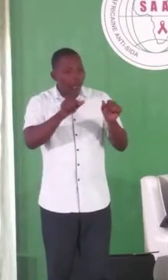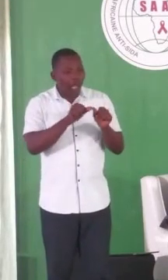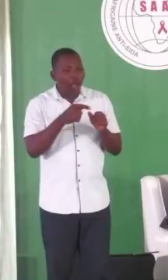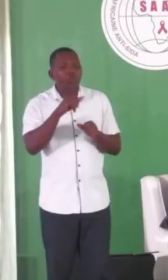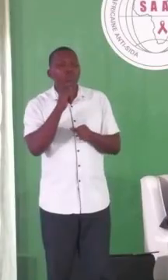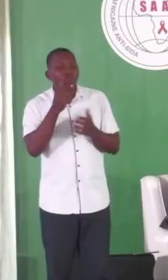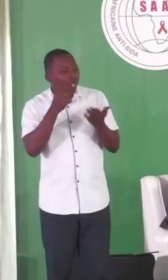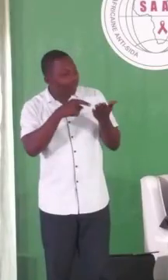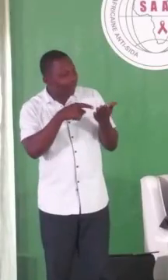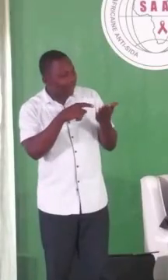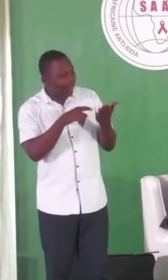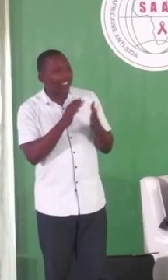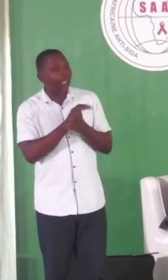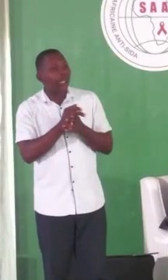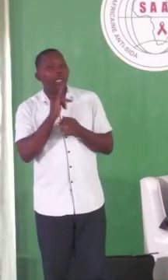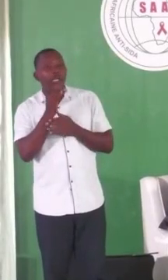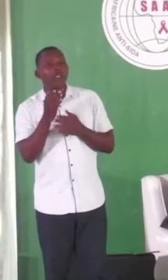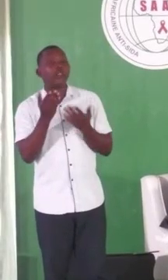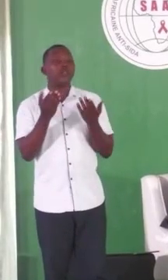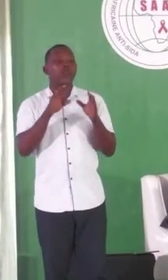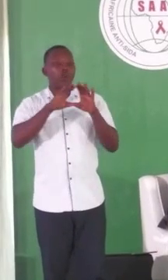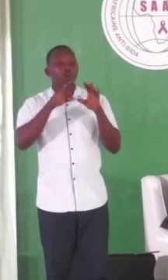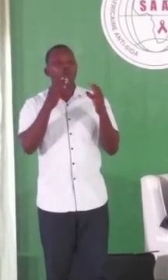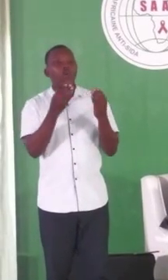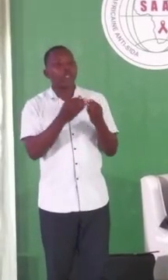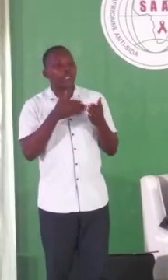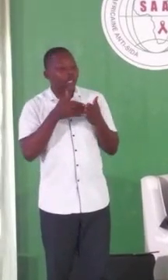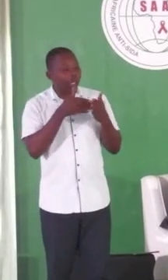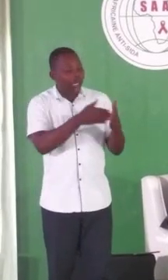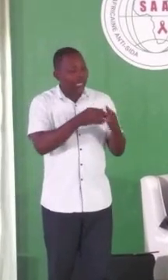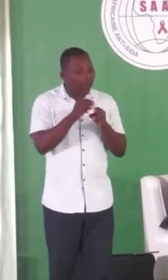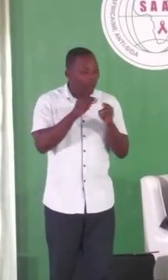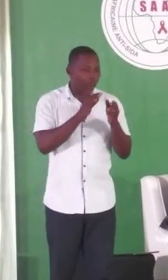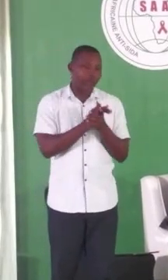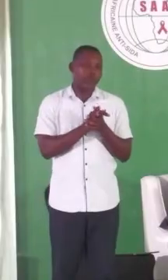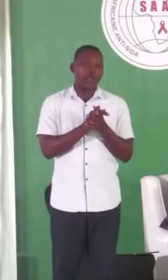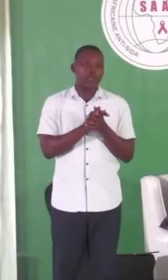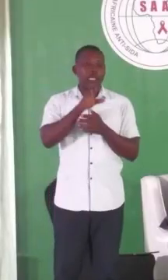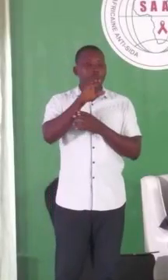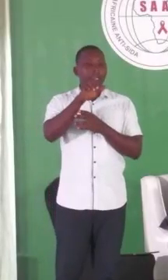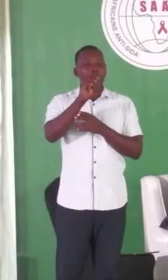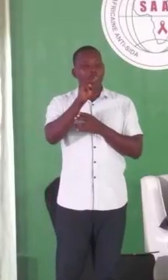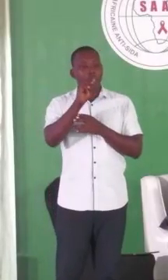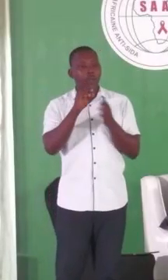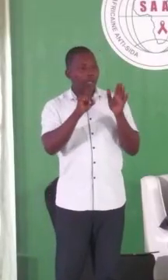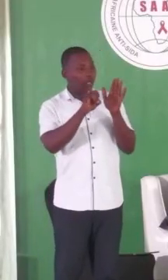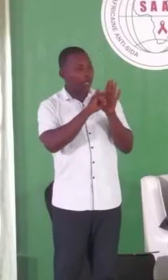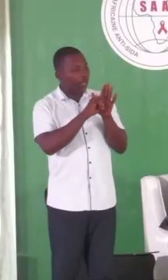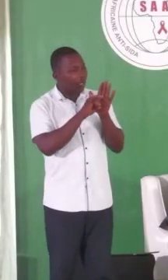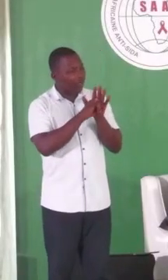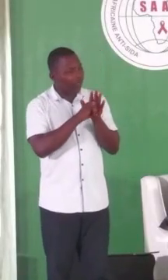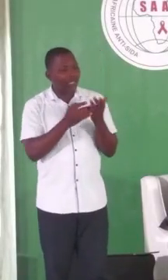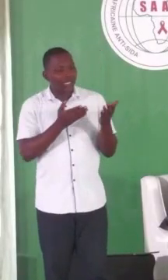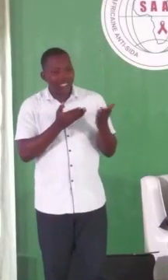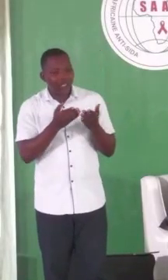enough in this space is community-led monitoring. CLM identifies service delivery